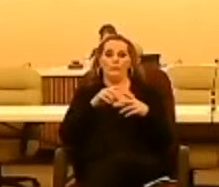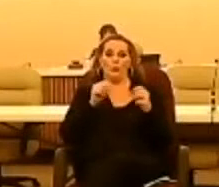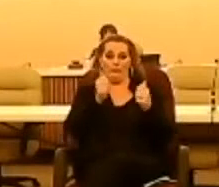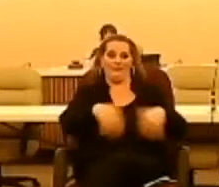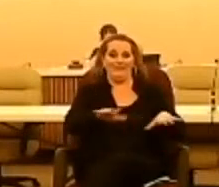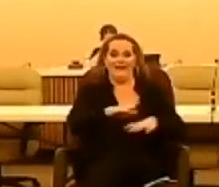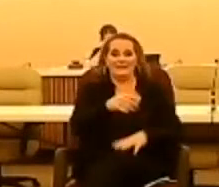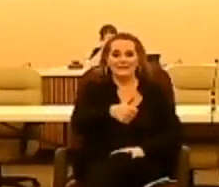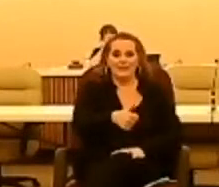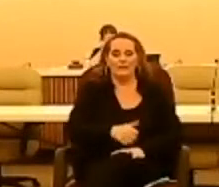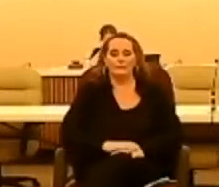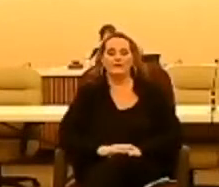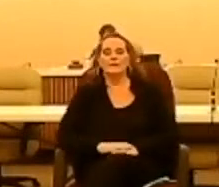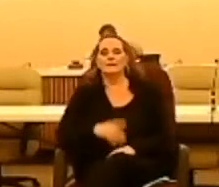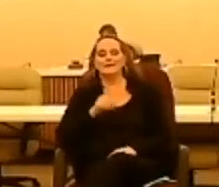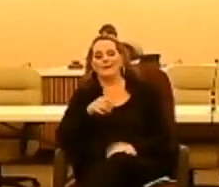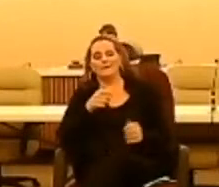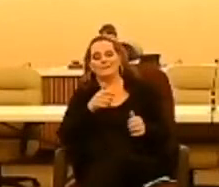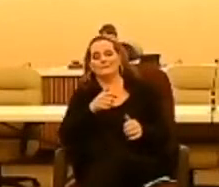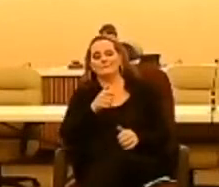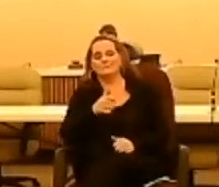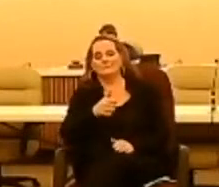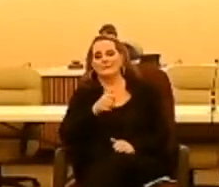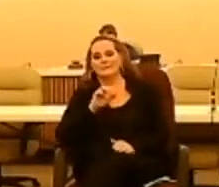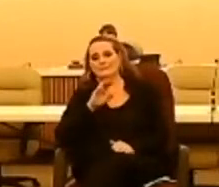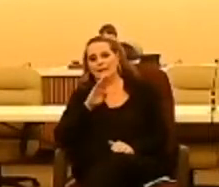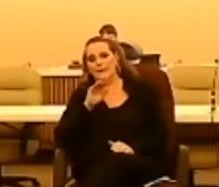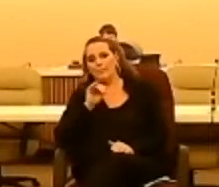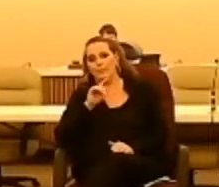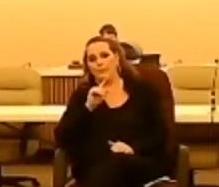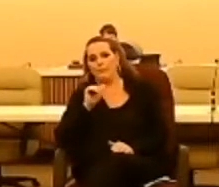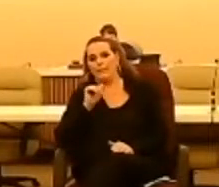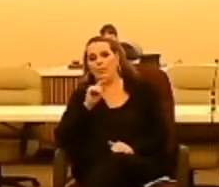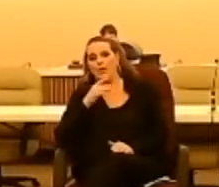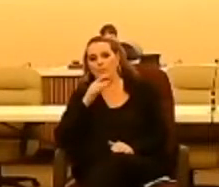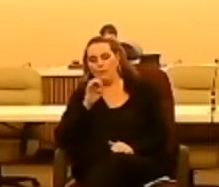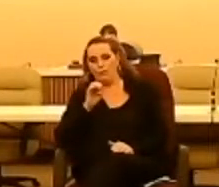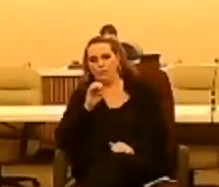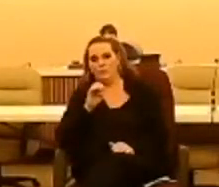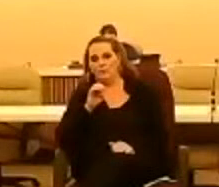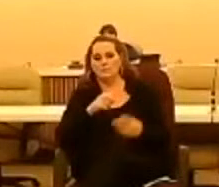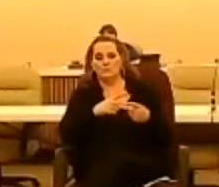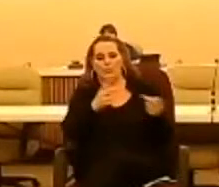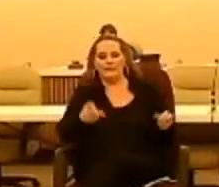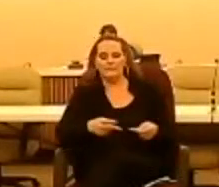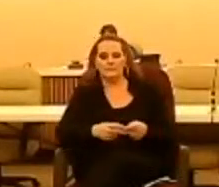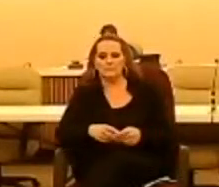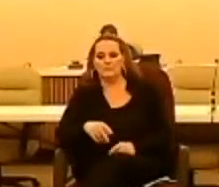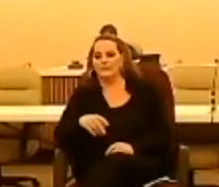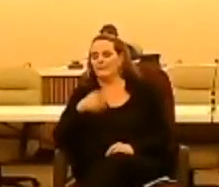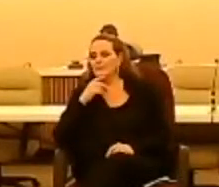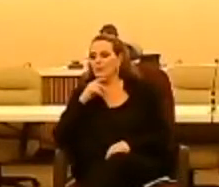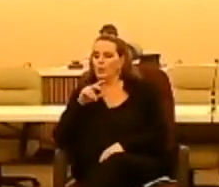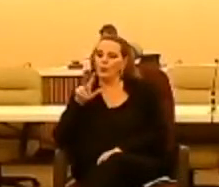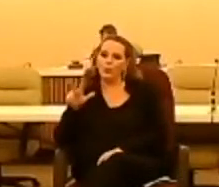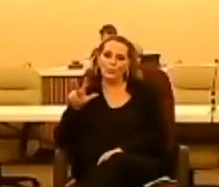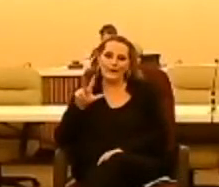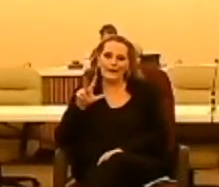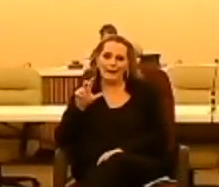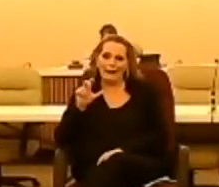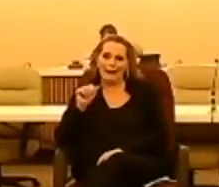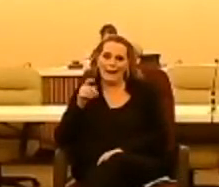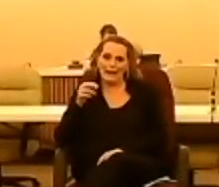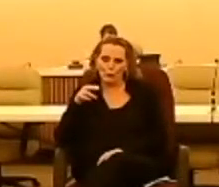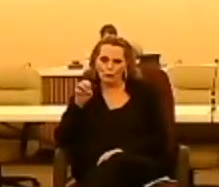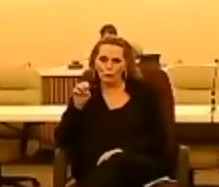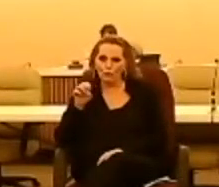it's a buildable site. If it's a 0.3 acre lot or a 0.5 acre lot, from a value